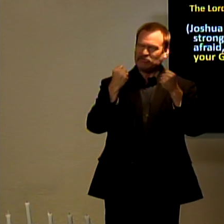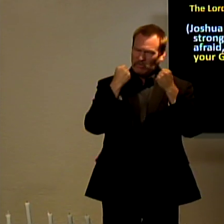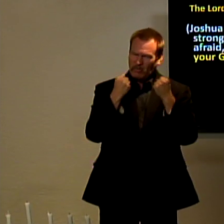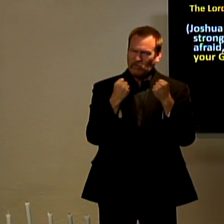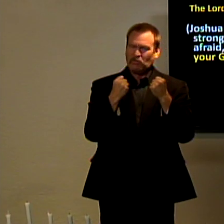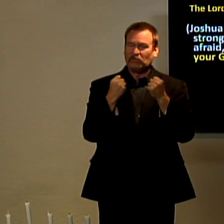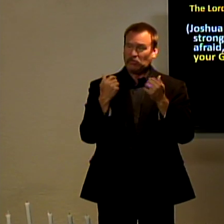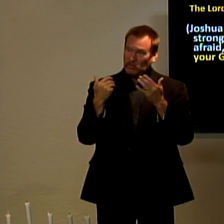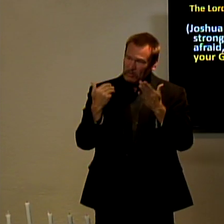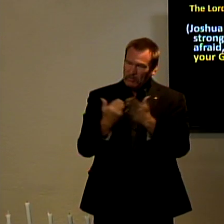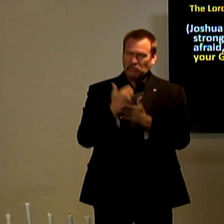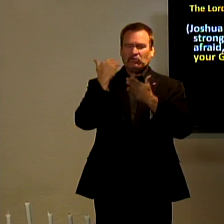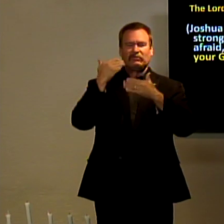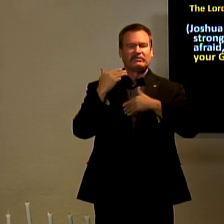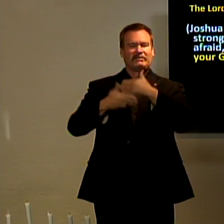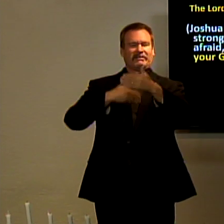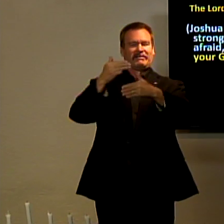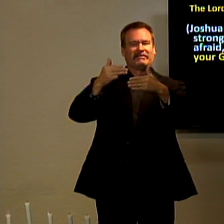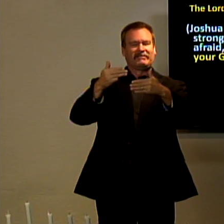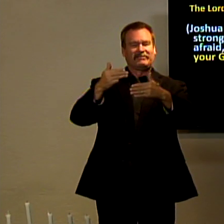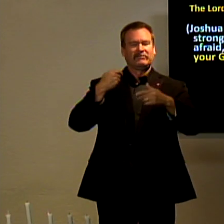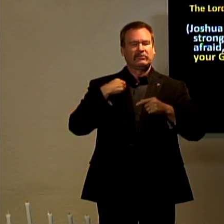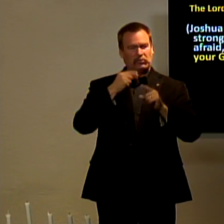New generation, I'm speaking specifically to you.